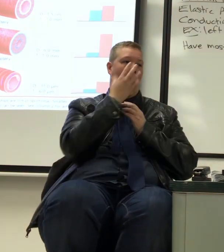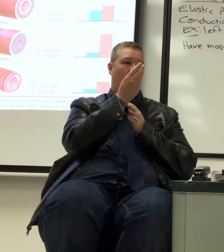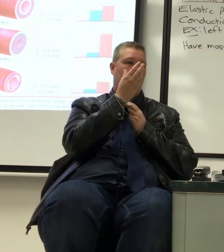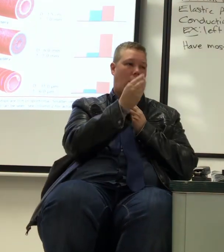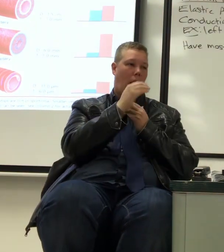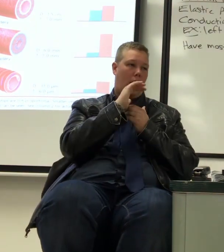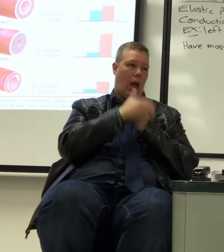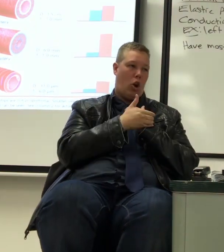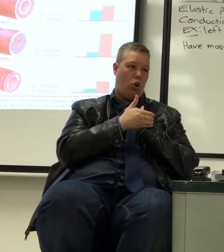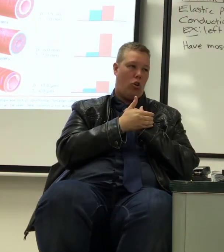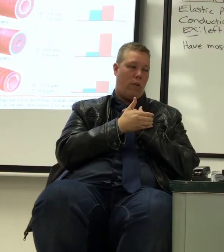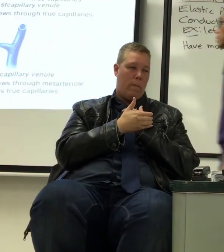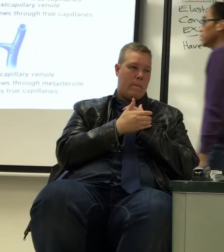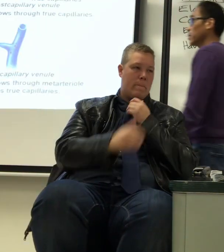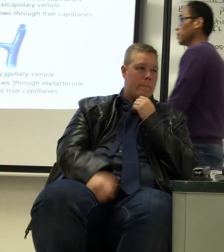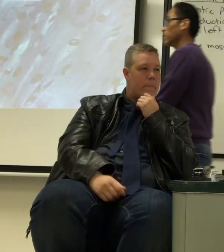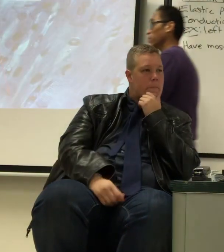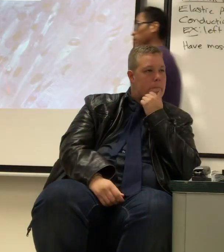let's look at